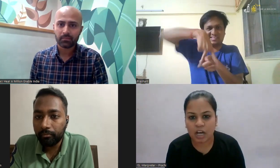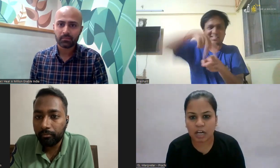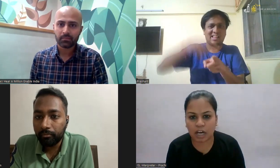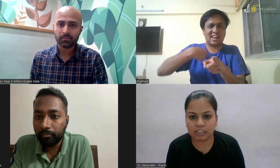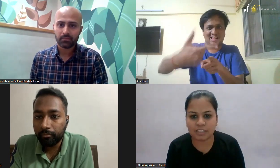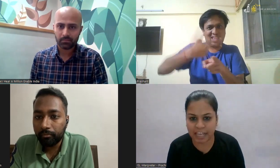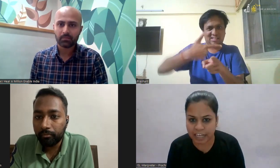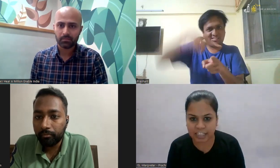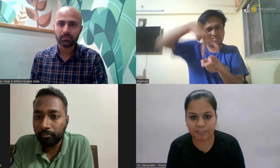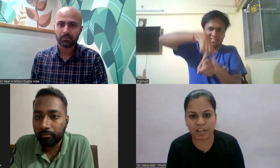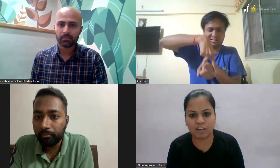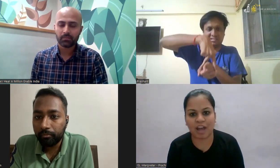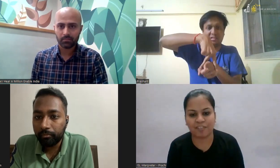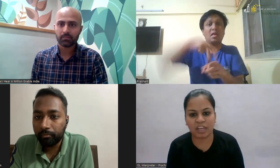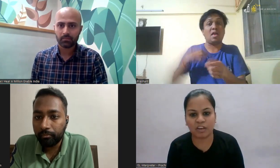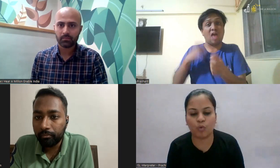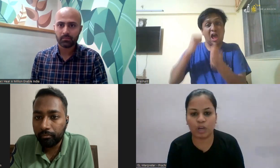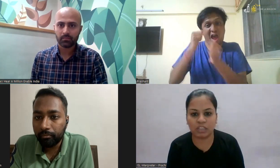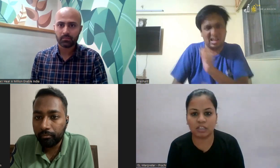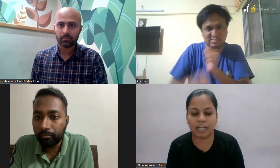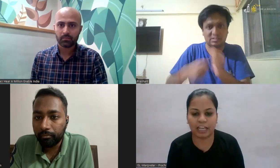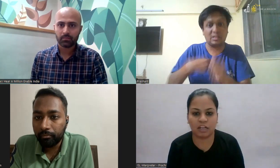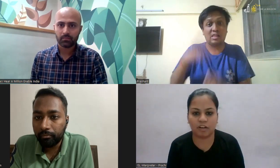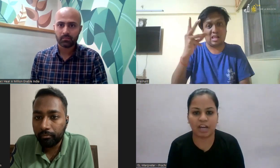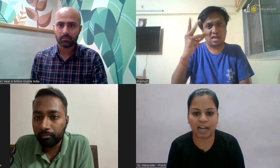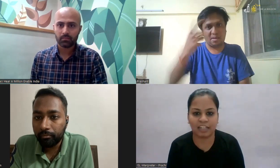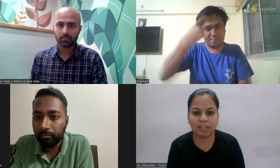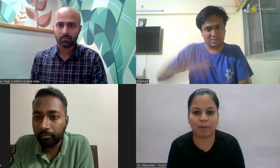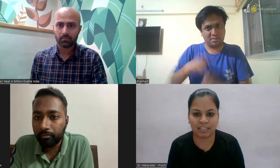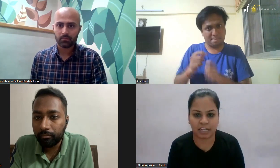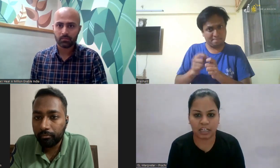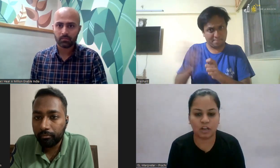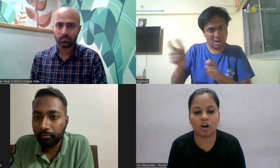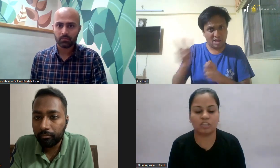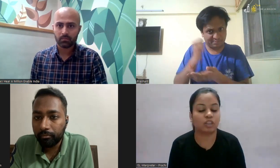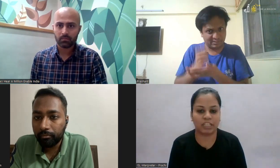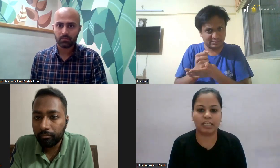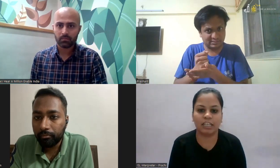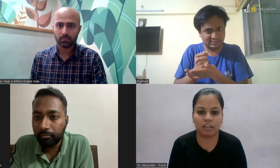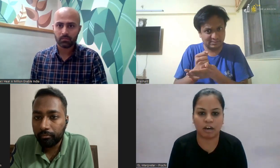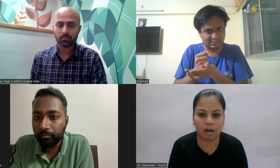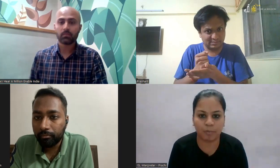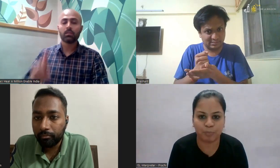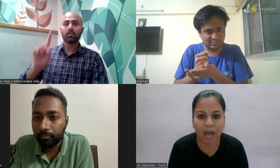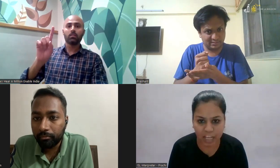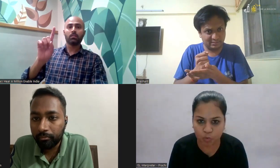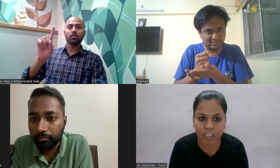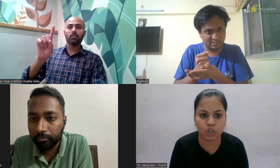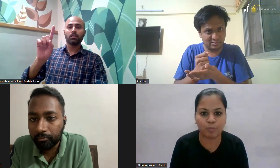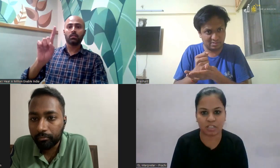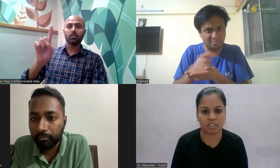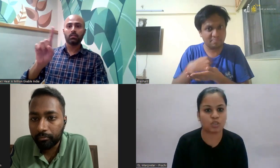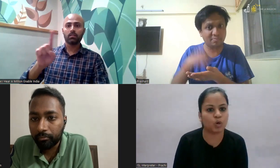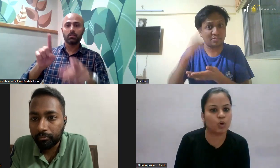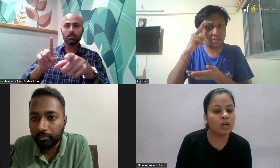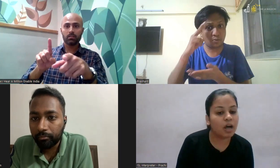So just saying it, if we are driving with the like we are riding the bicycle or sorry the bike with the